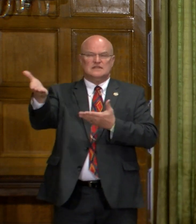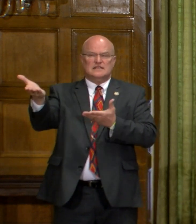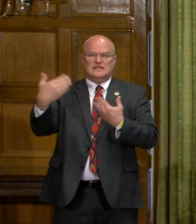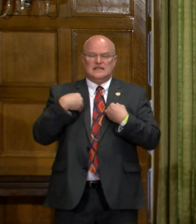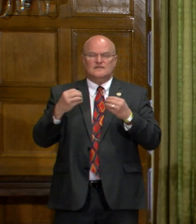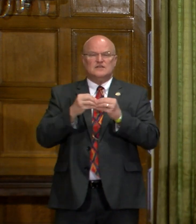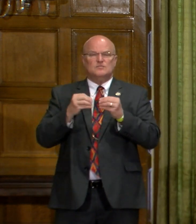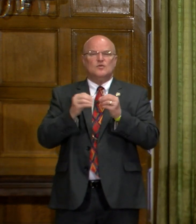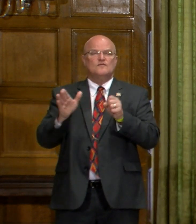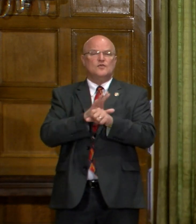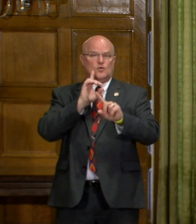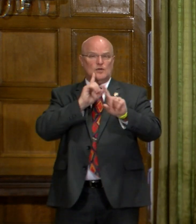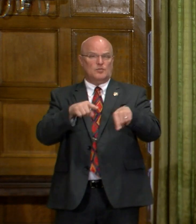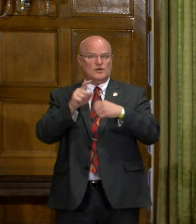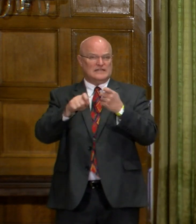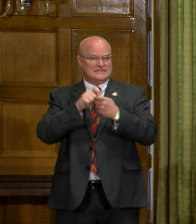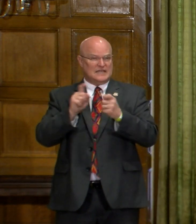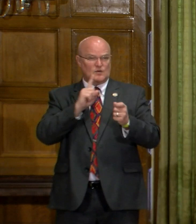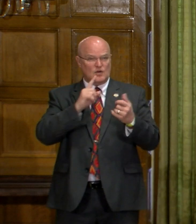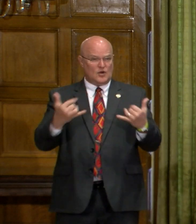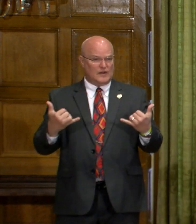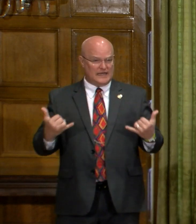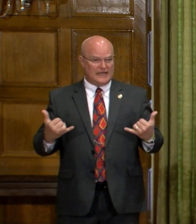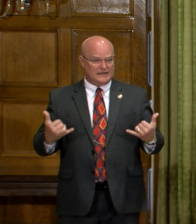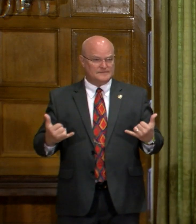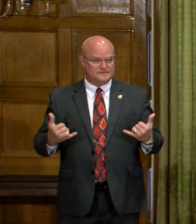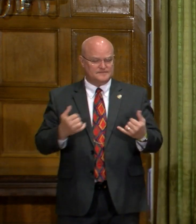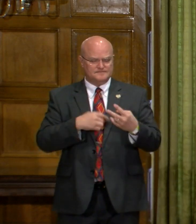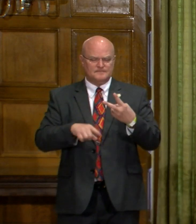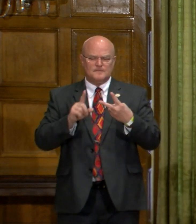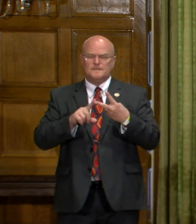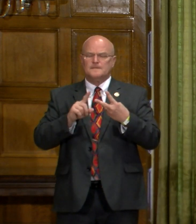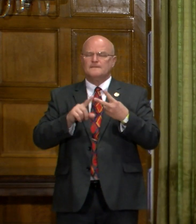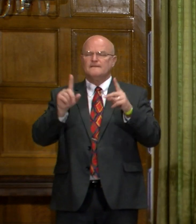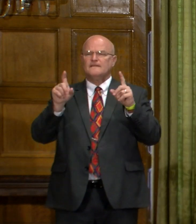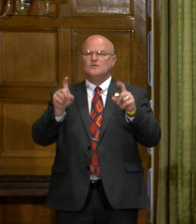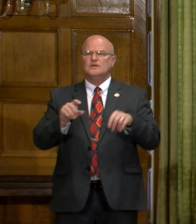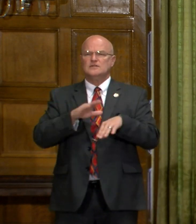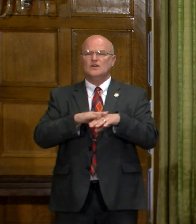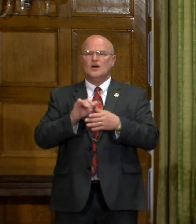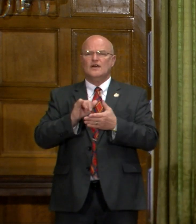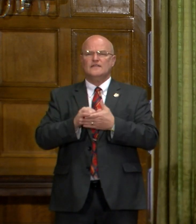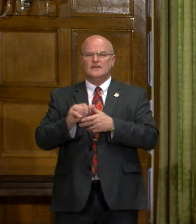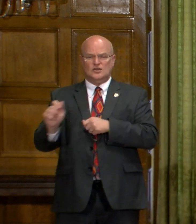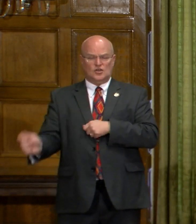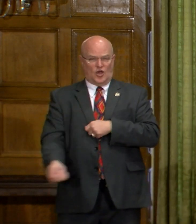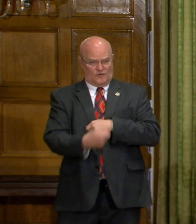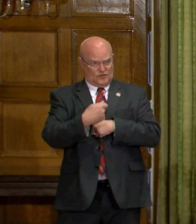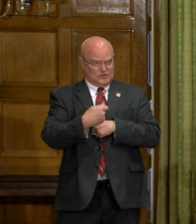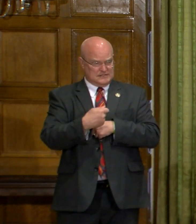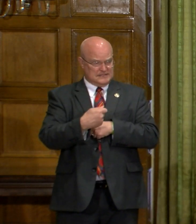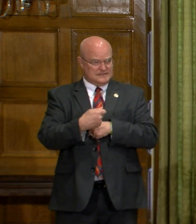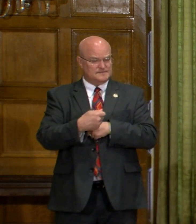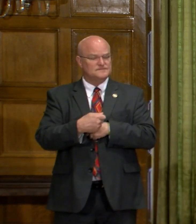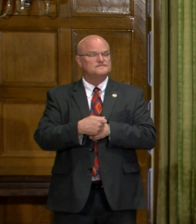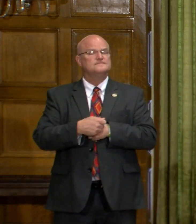full report on exactly where we are. And in the second question on the golf